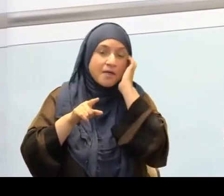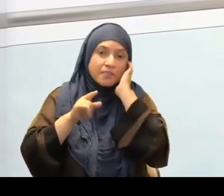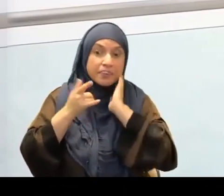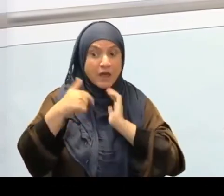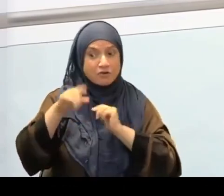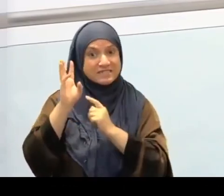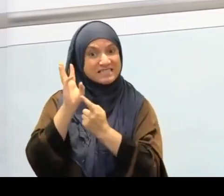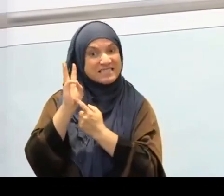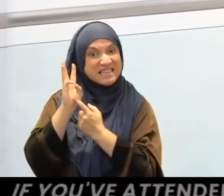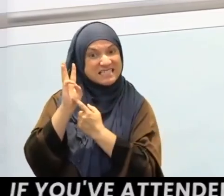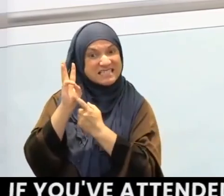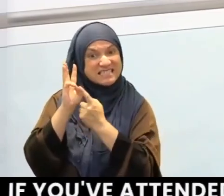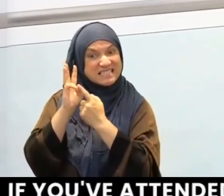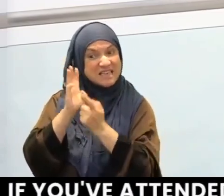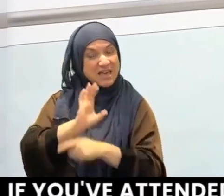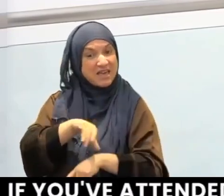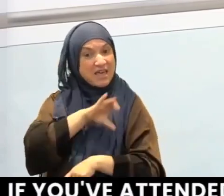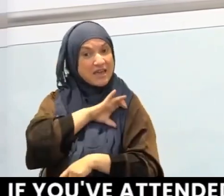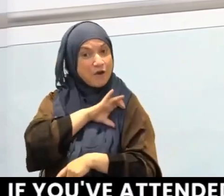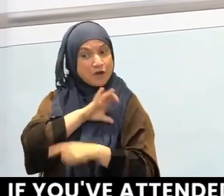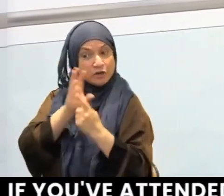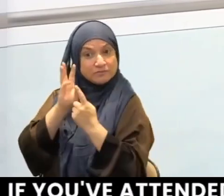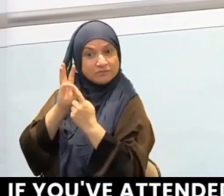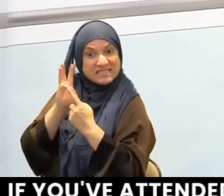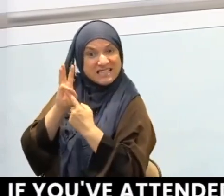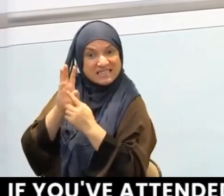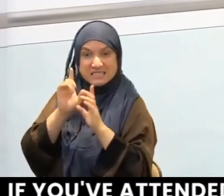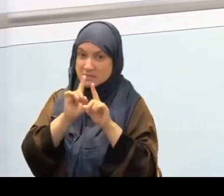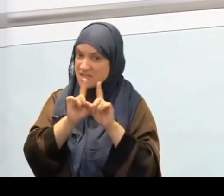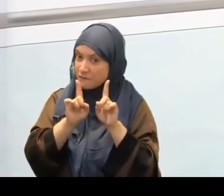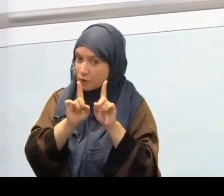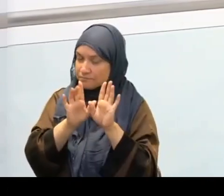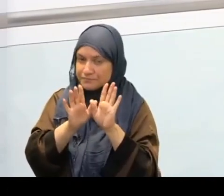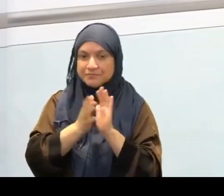of them should be very easy if you've attended the last few weeks of the khutbah.